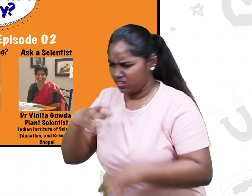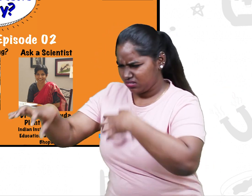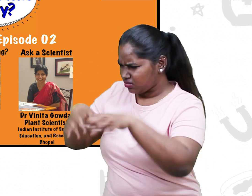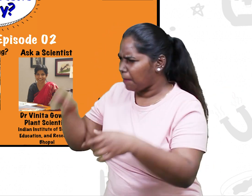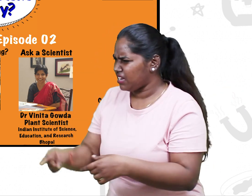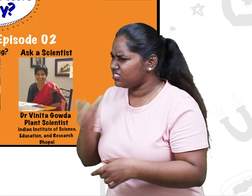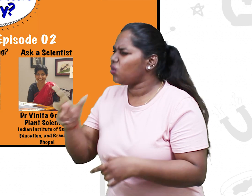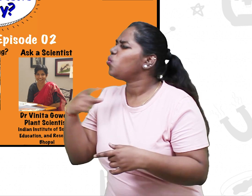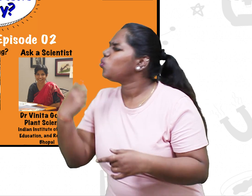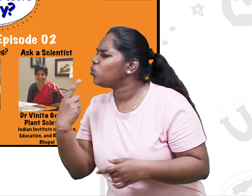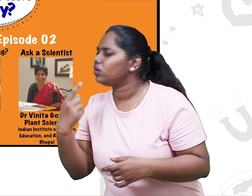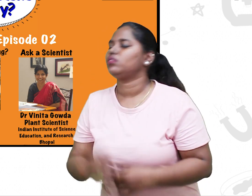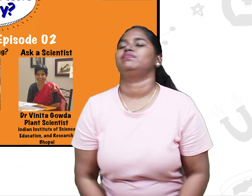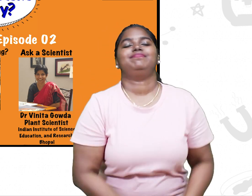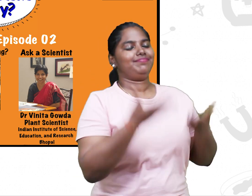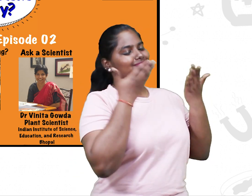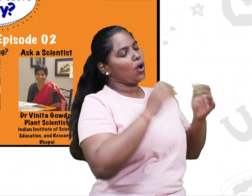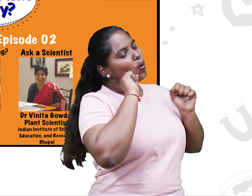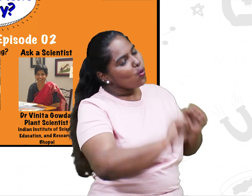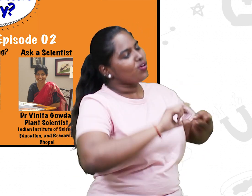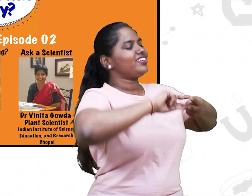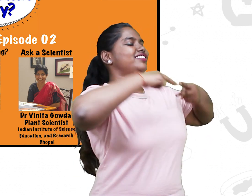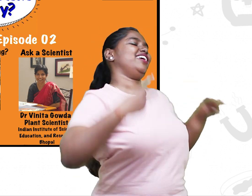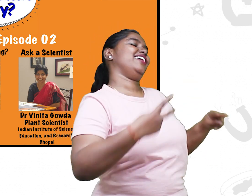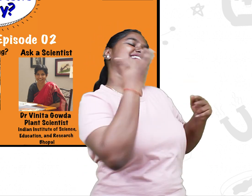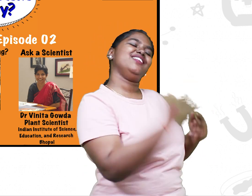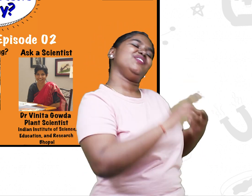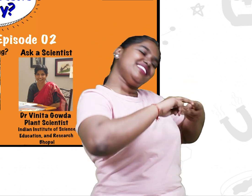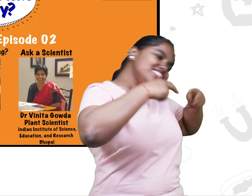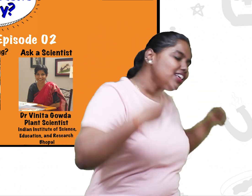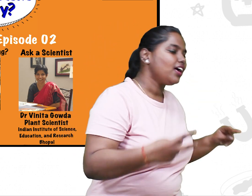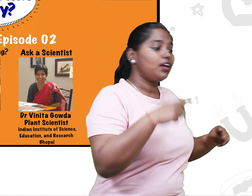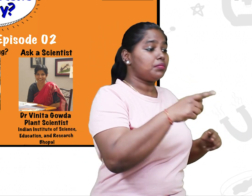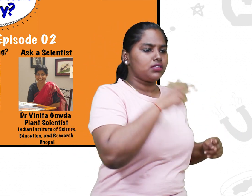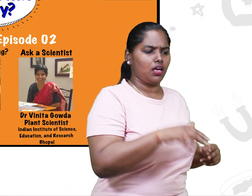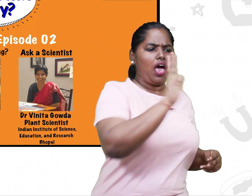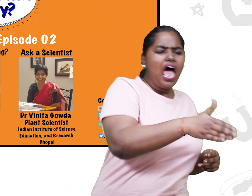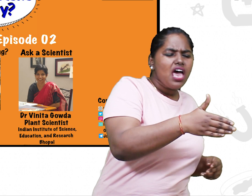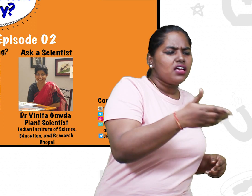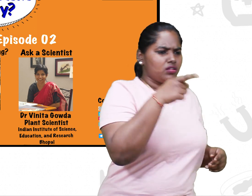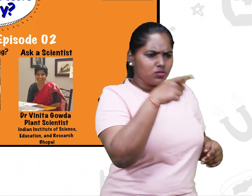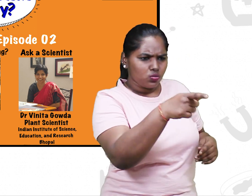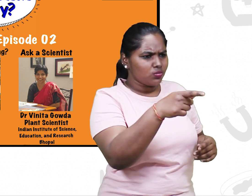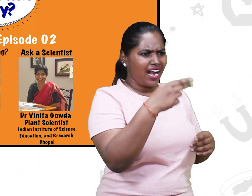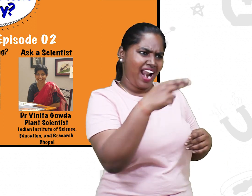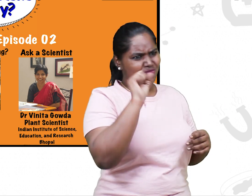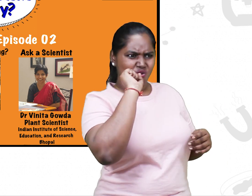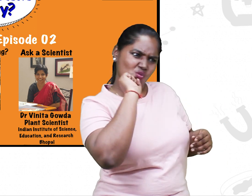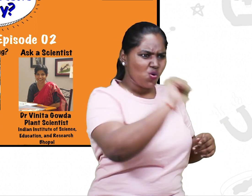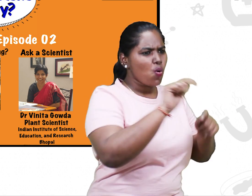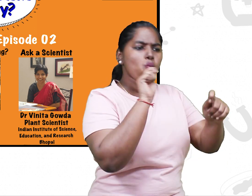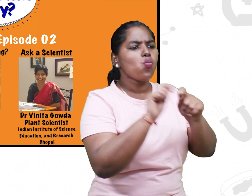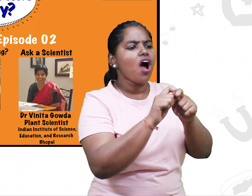keep dividing, Utsuka? Their DNA, Jigyasa, their DNA. It says, hey, you are meristematic